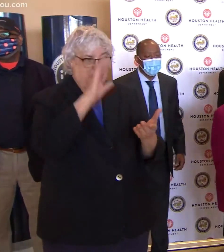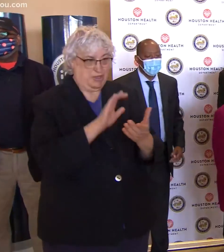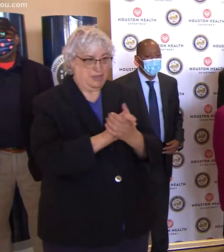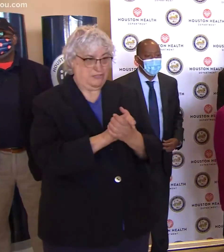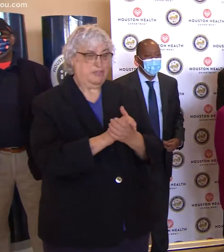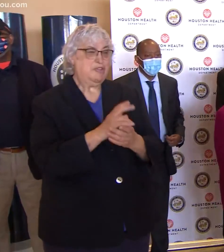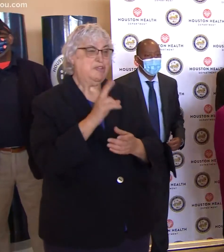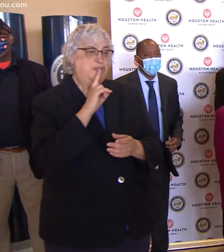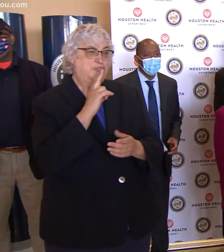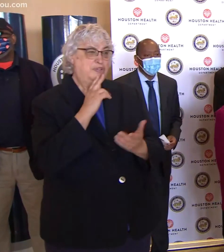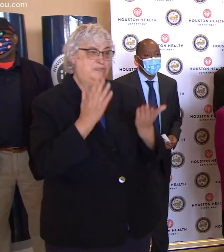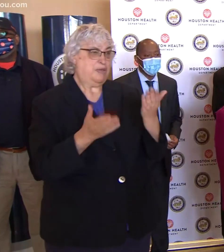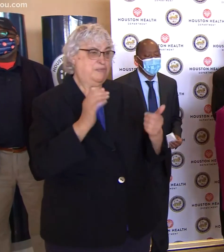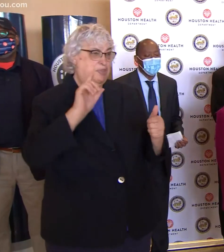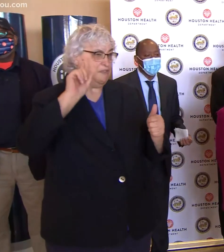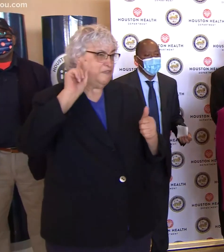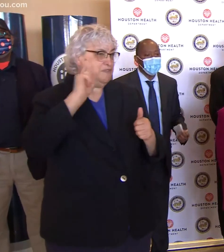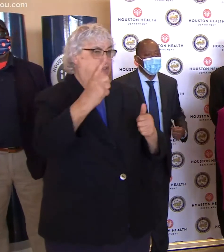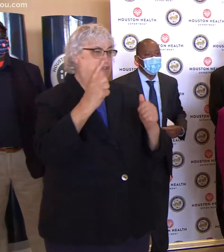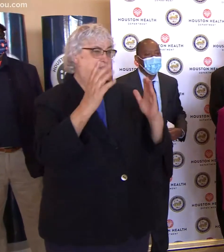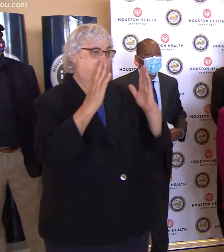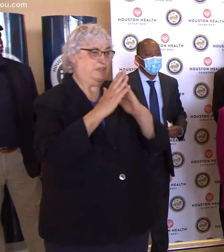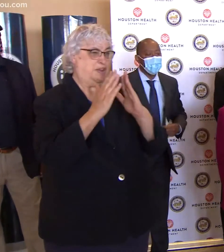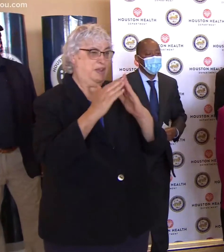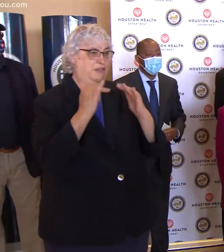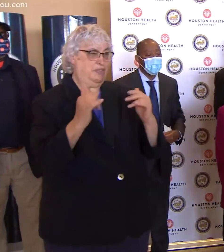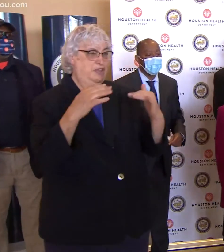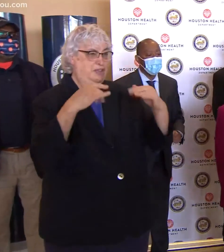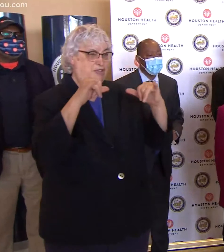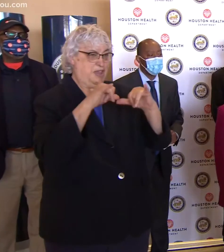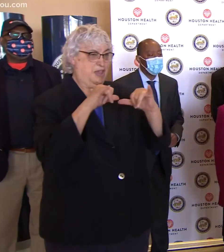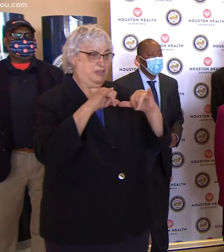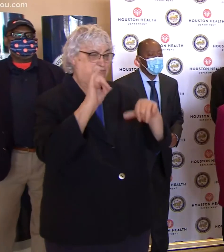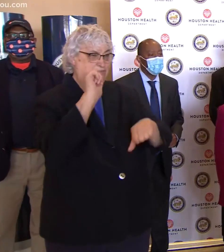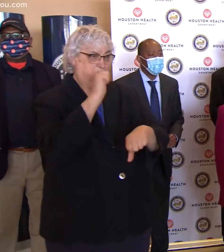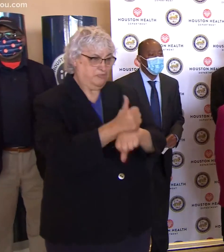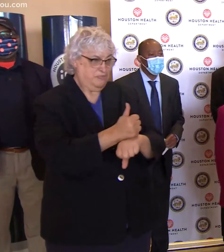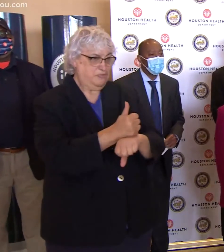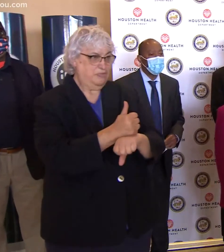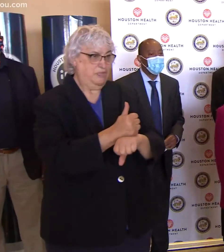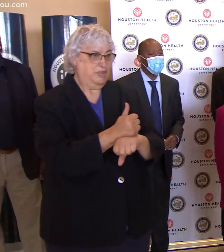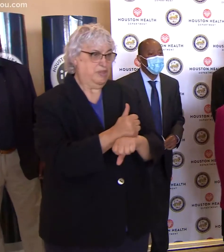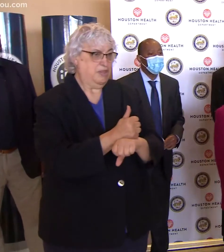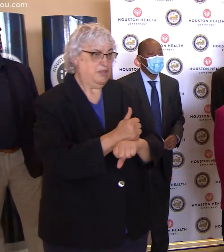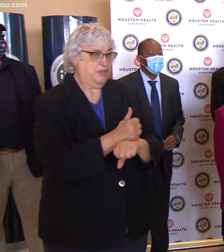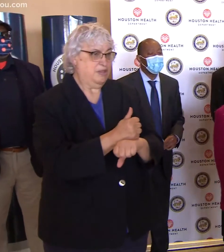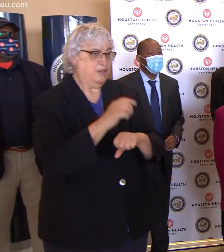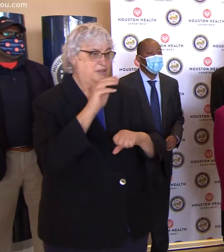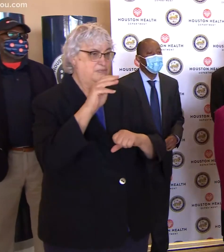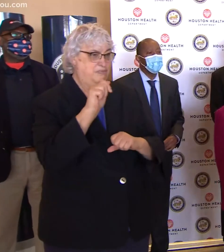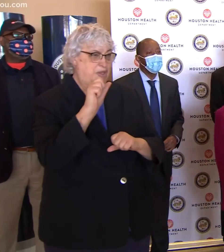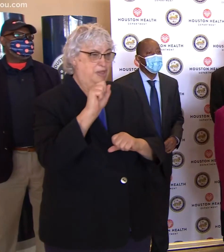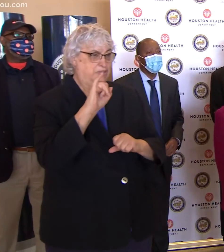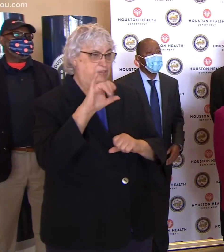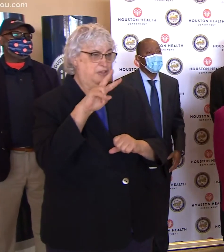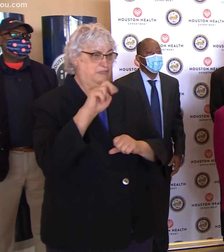that Houston may be the very first city of this size to set up a massive